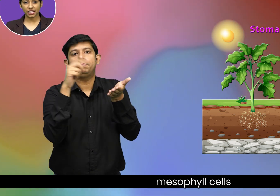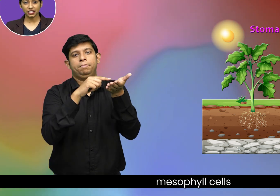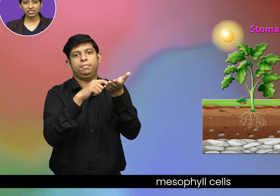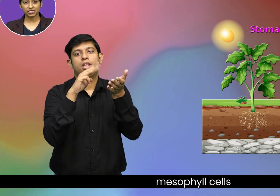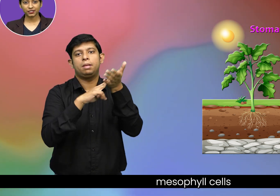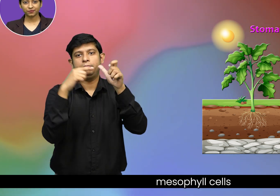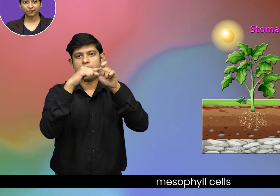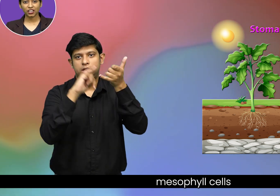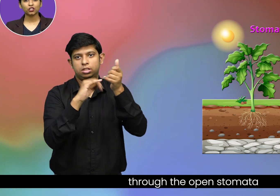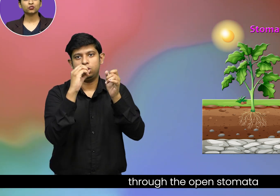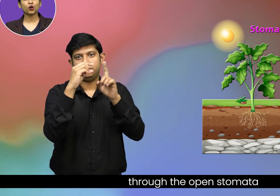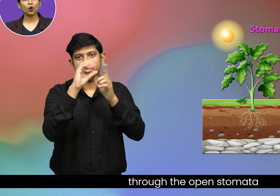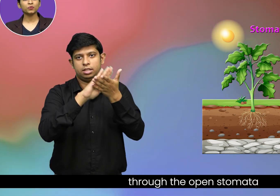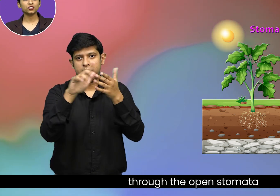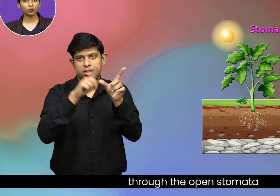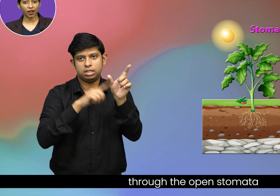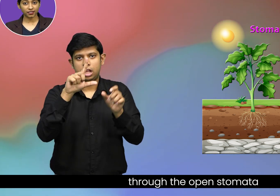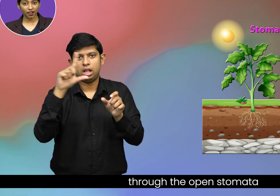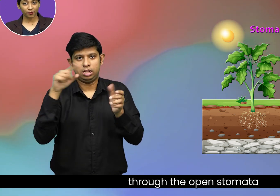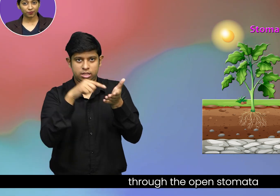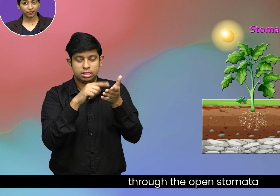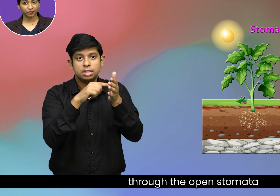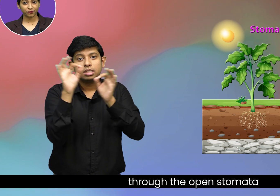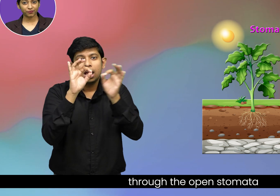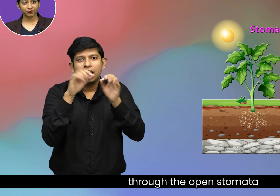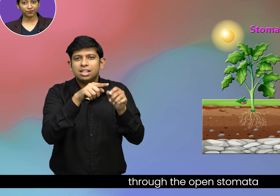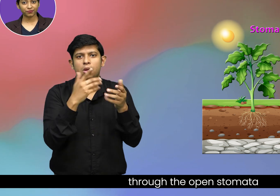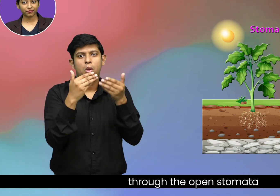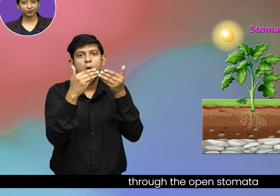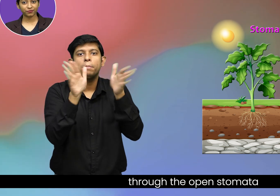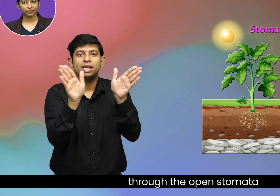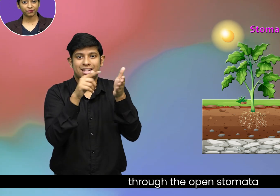mesophyll cells through the open stomata,